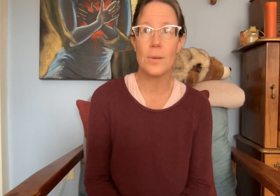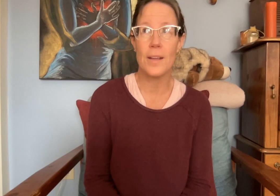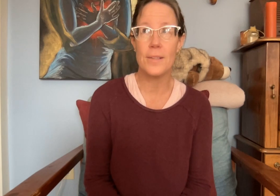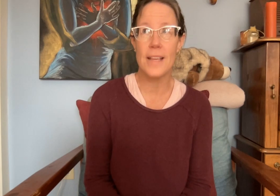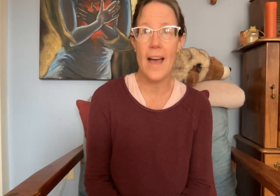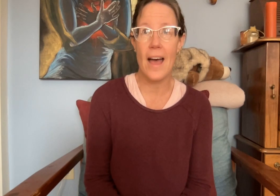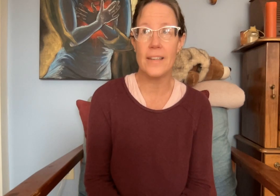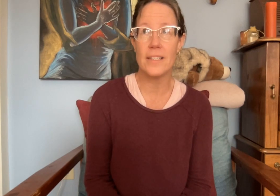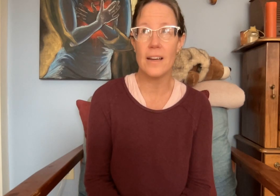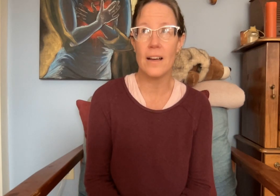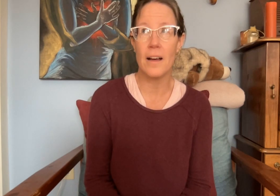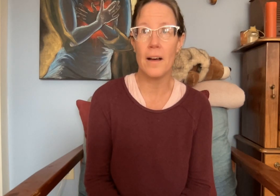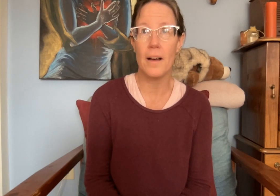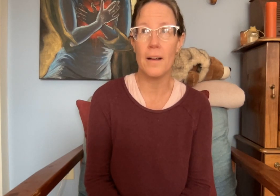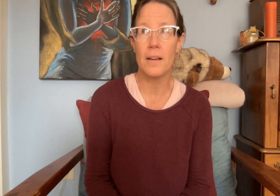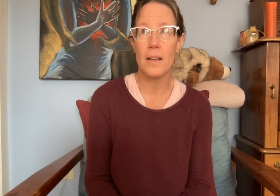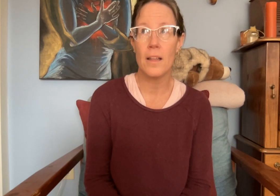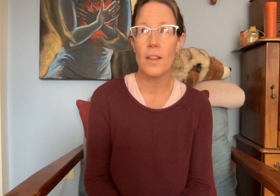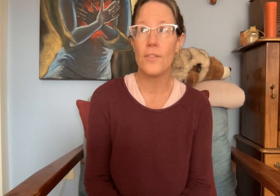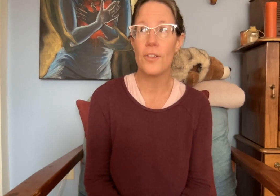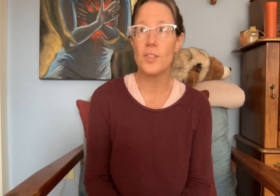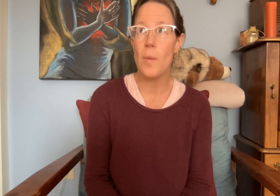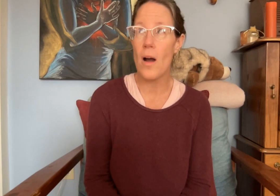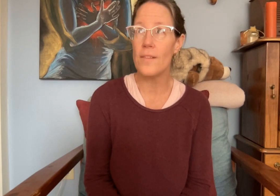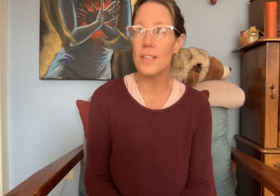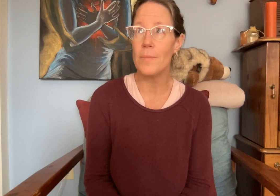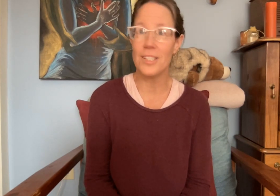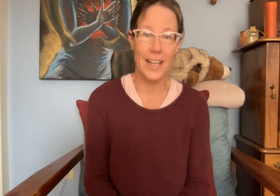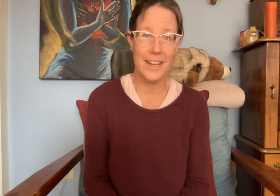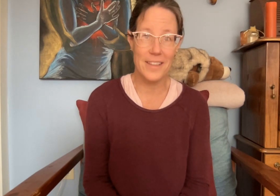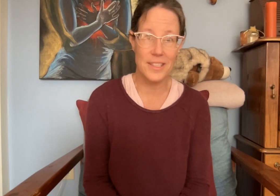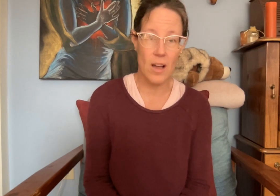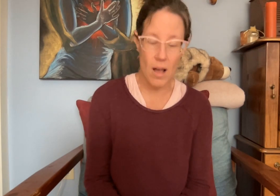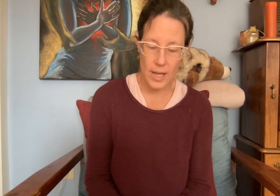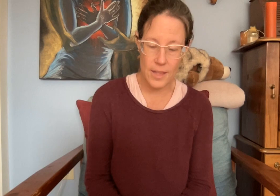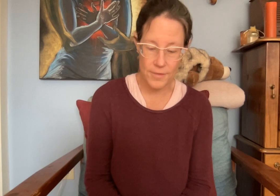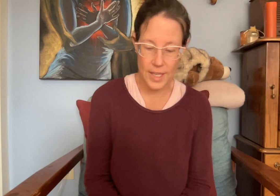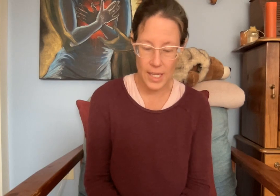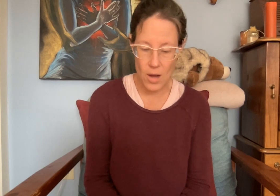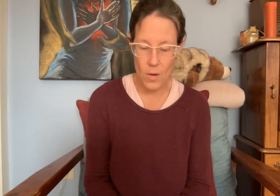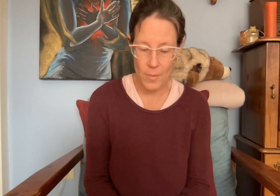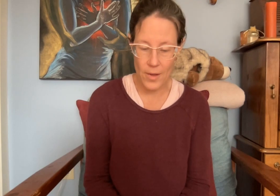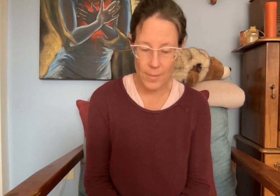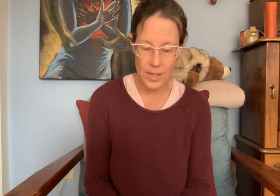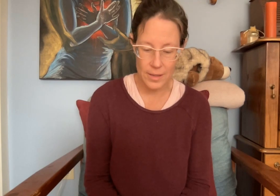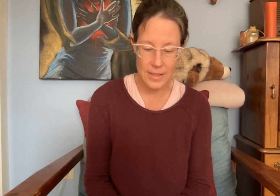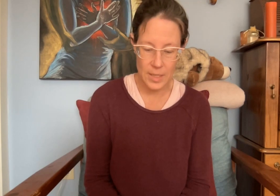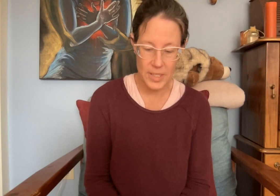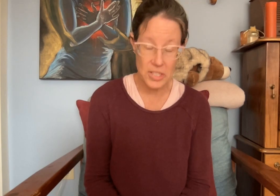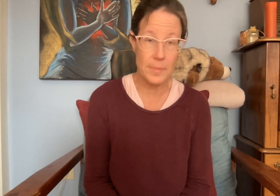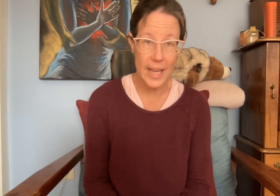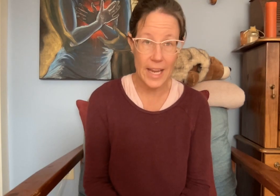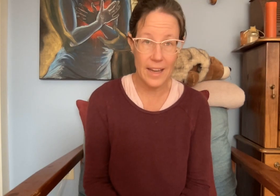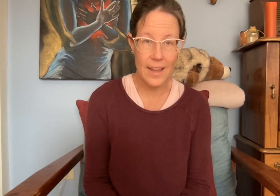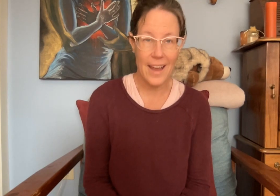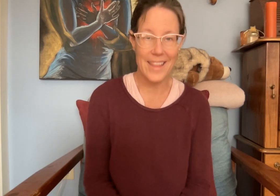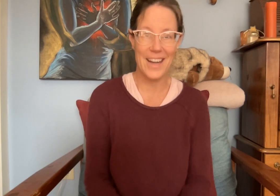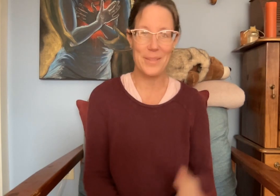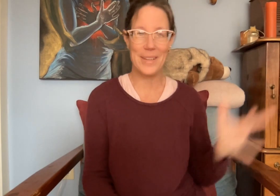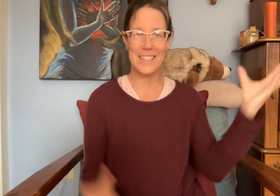there's that. The first part of it, much like in the song, in the video, it's gonna be just me, and then everybody's gonna